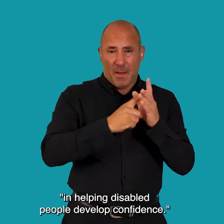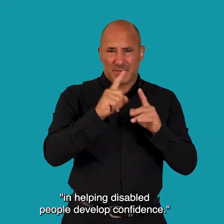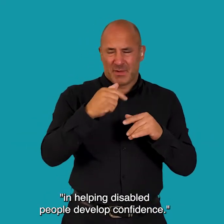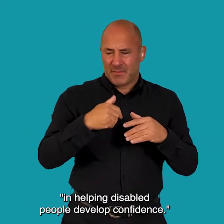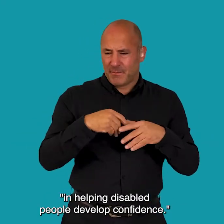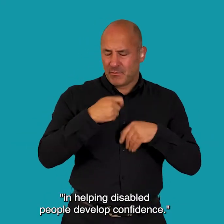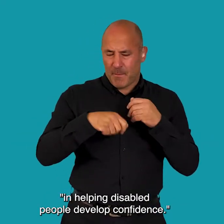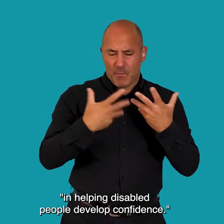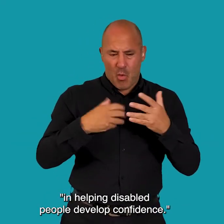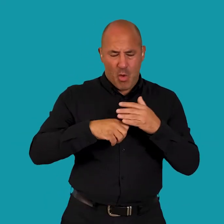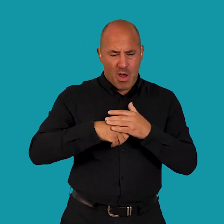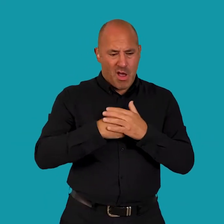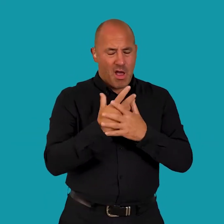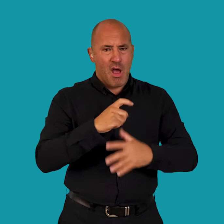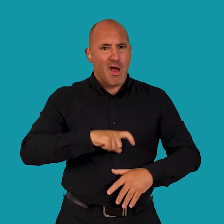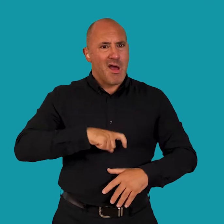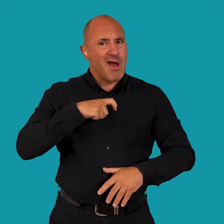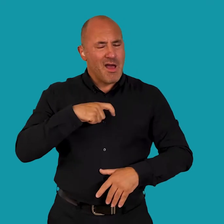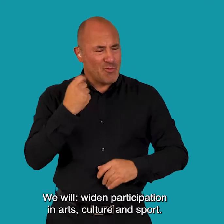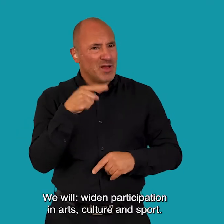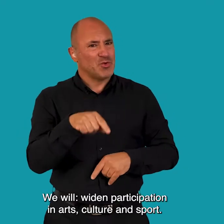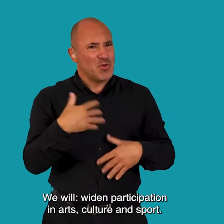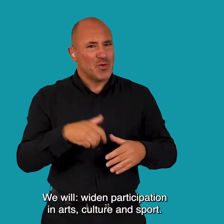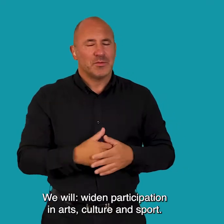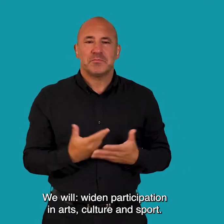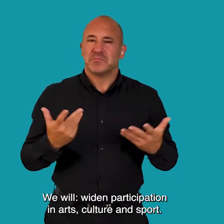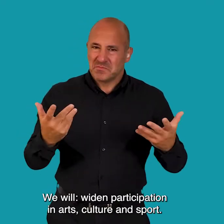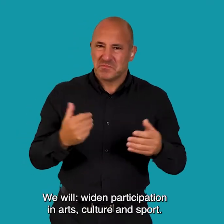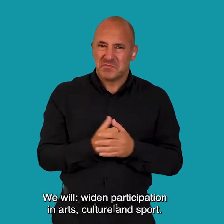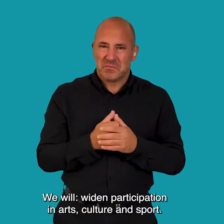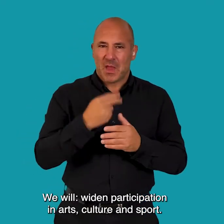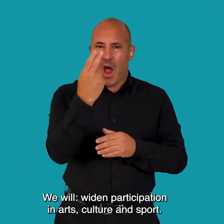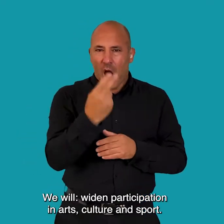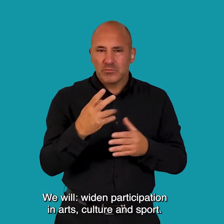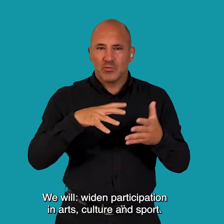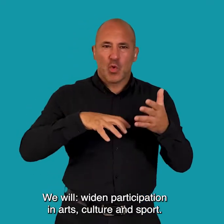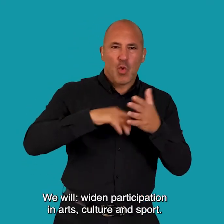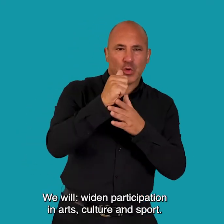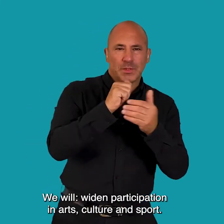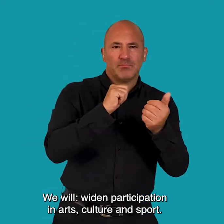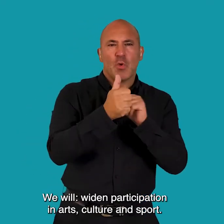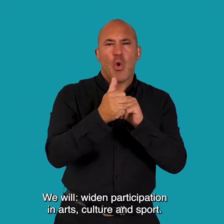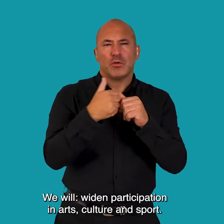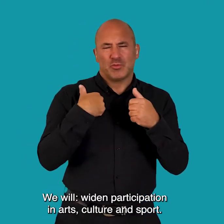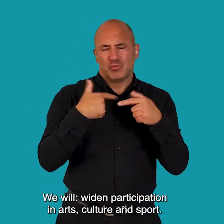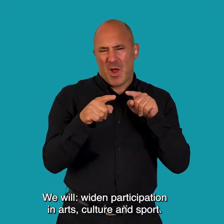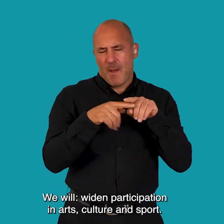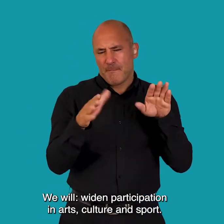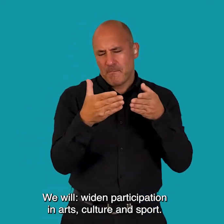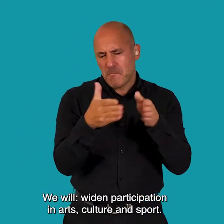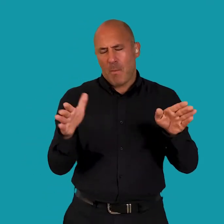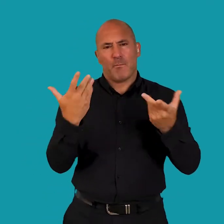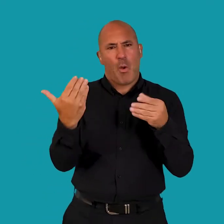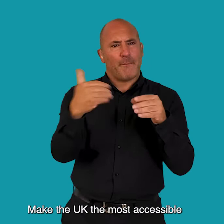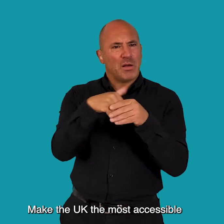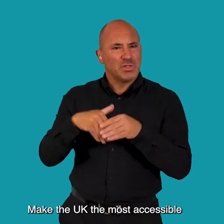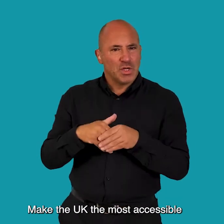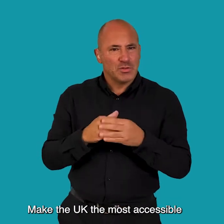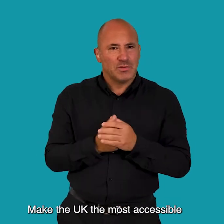develop confidence. We will widen participation in arts, culture and sport, make the UK